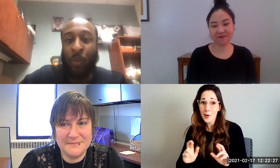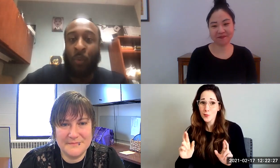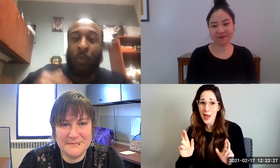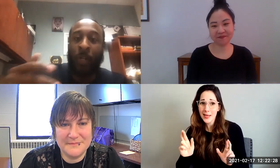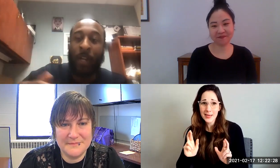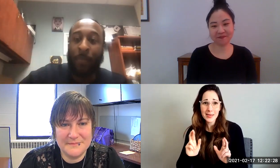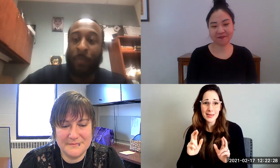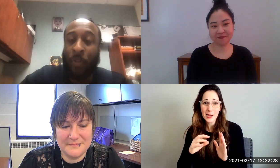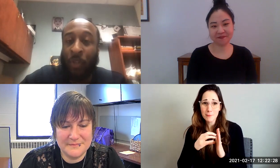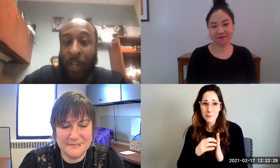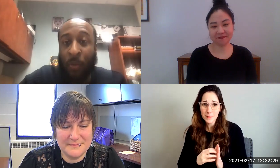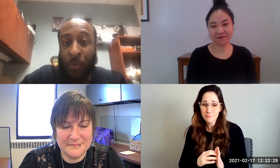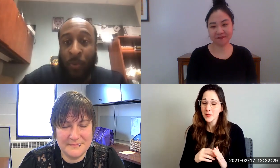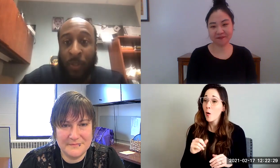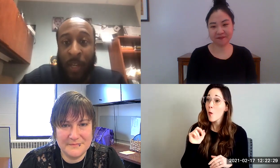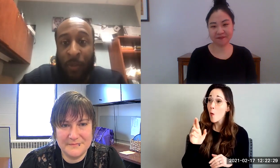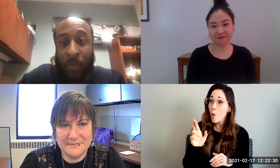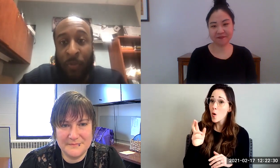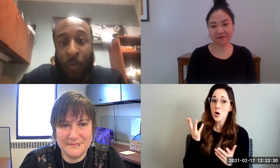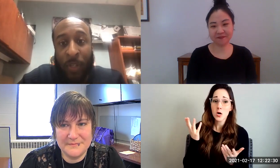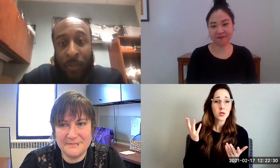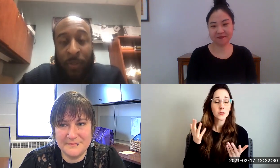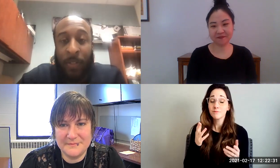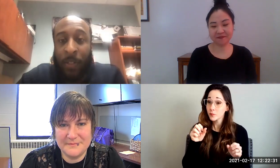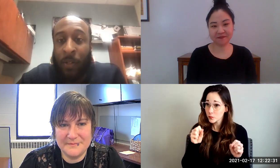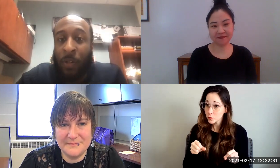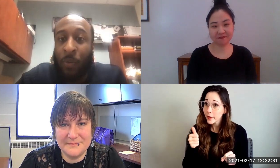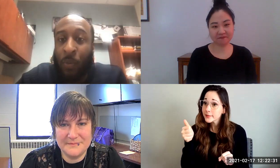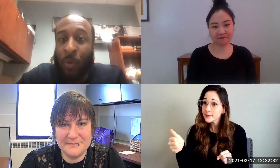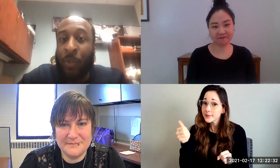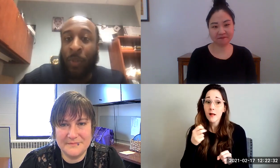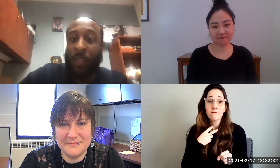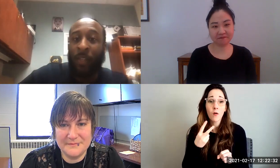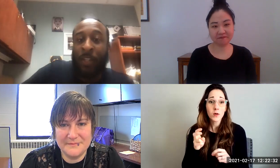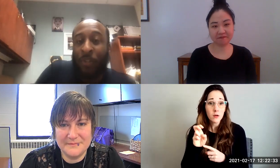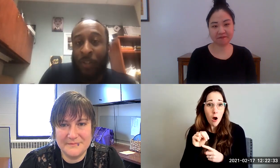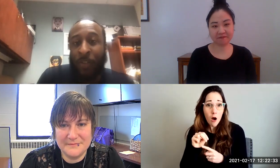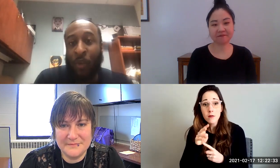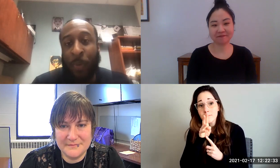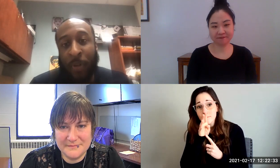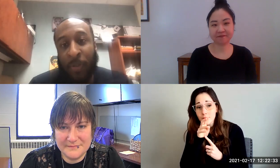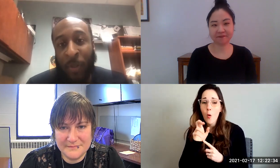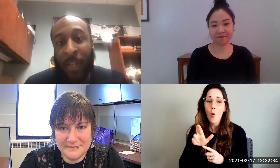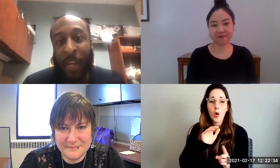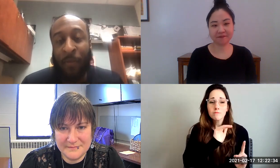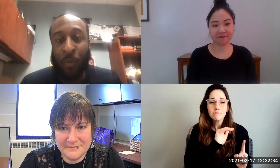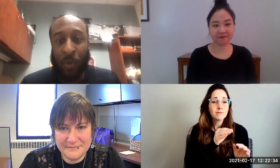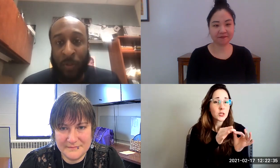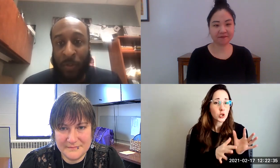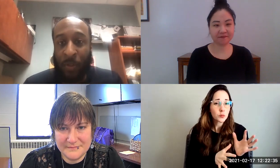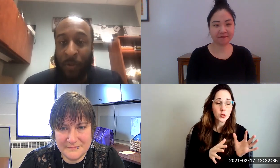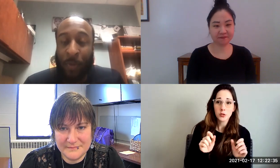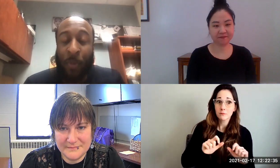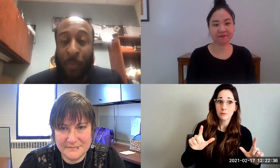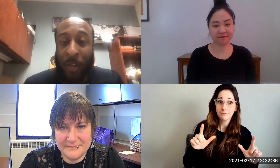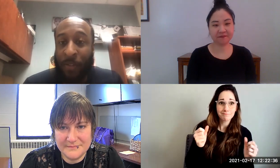or to share those using your voice, or to get the attention of the interpreter so we can have your